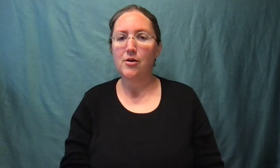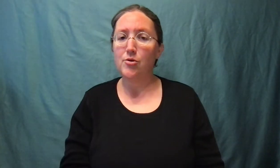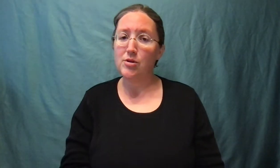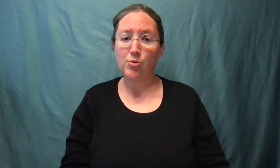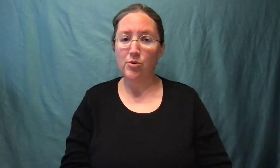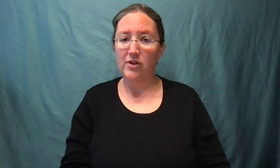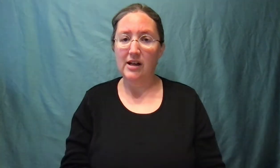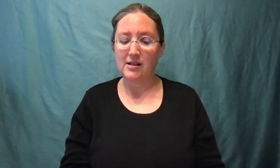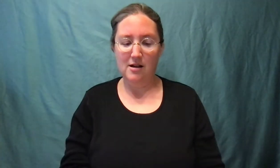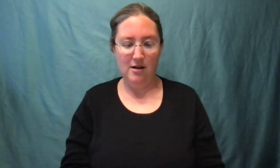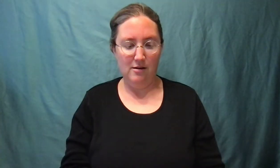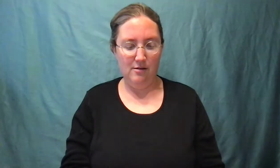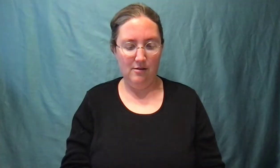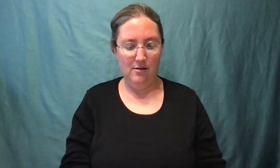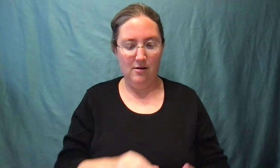who's improving at sign?